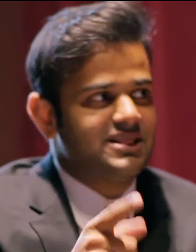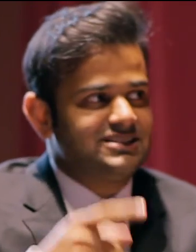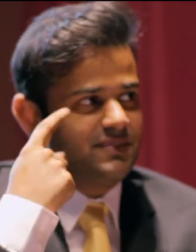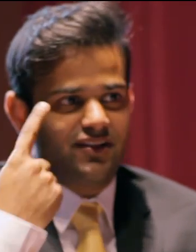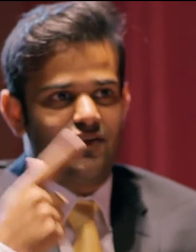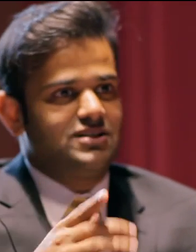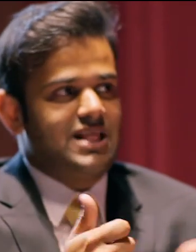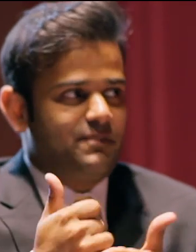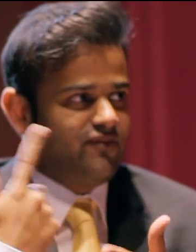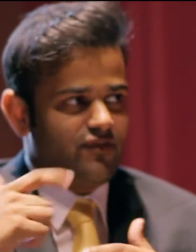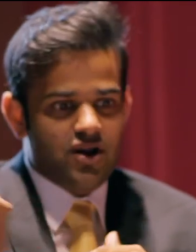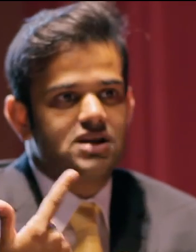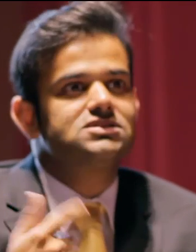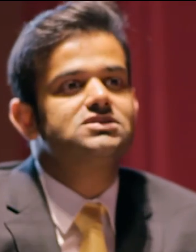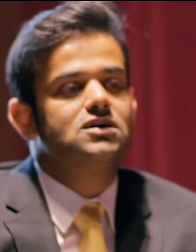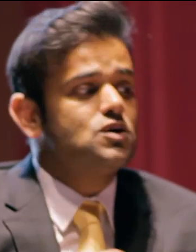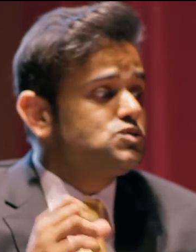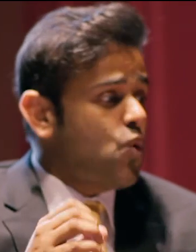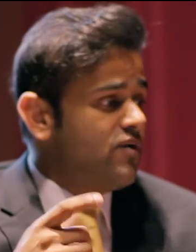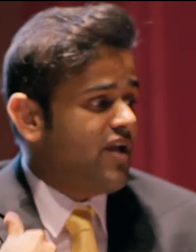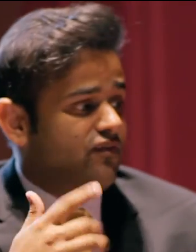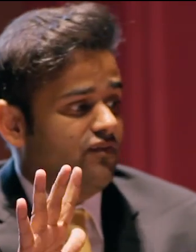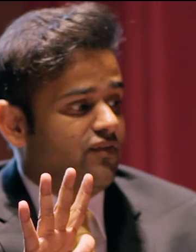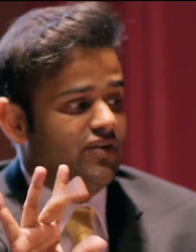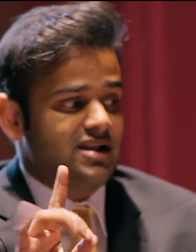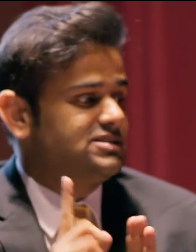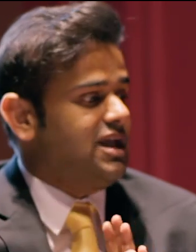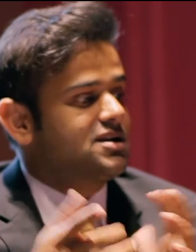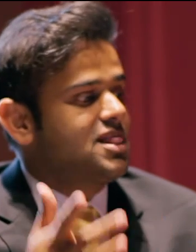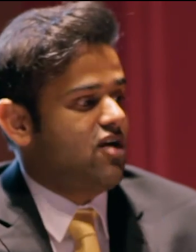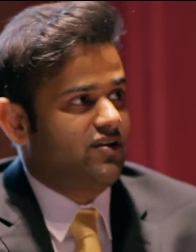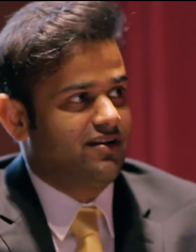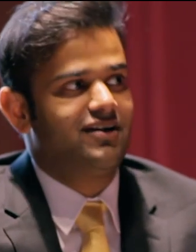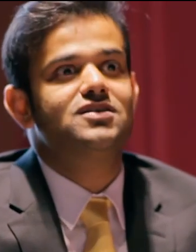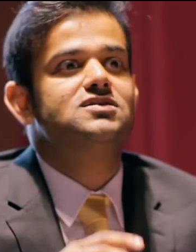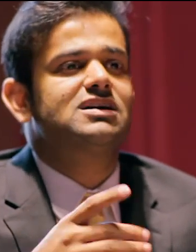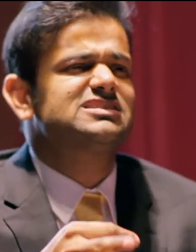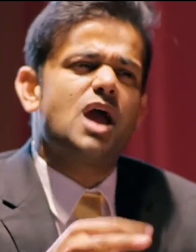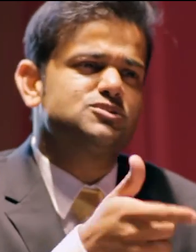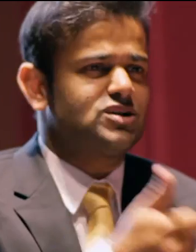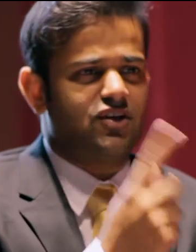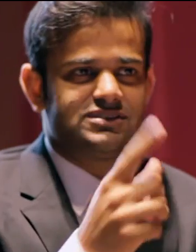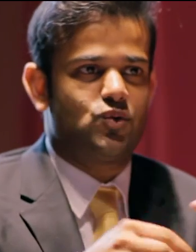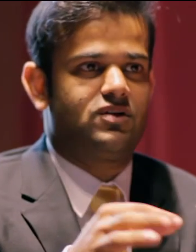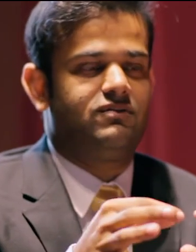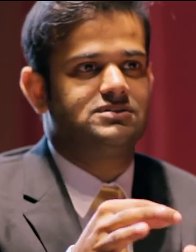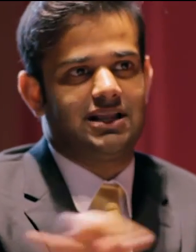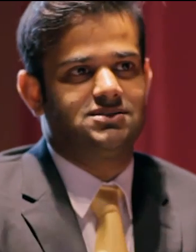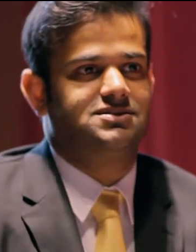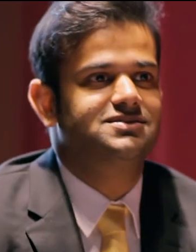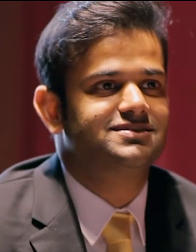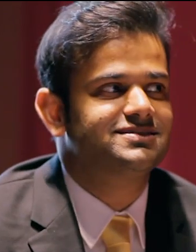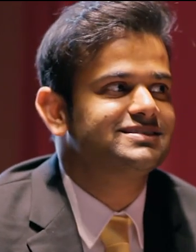Right. I'll keep this in mind. And so we have 58 seconds left. Describe yourself